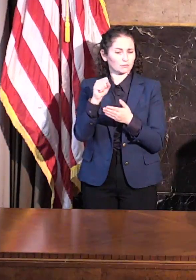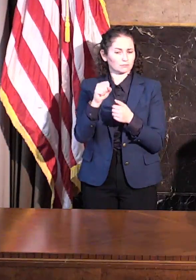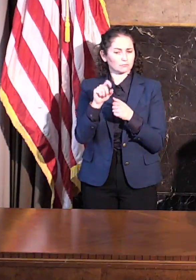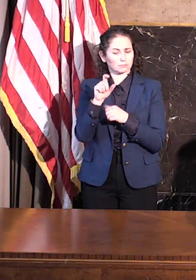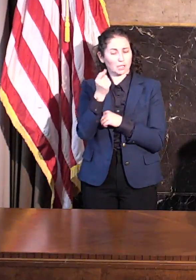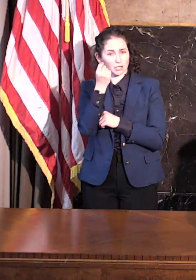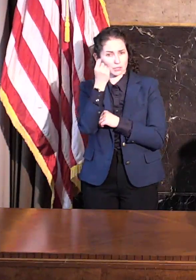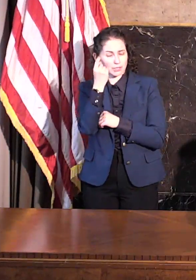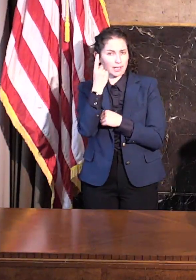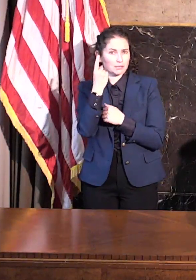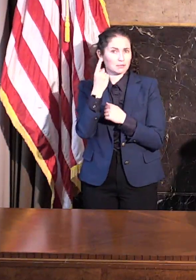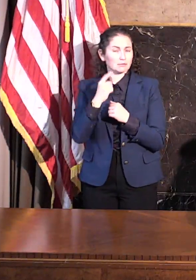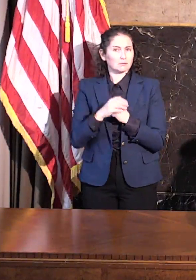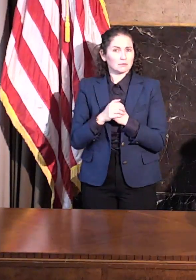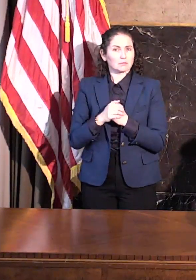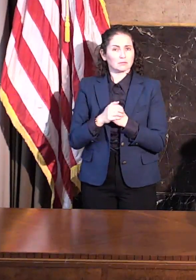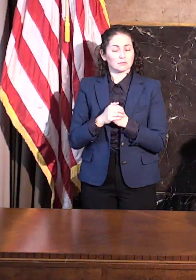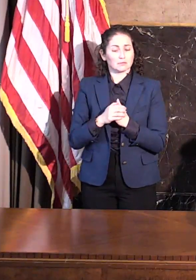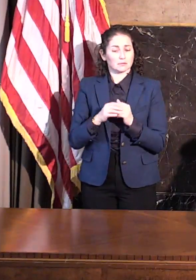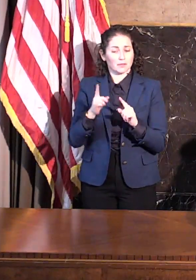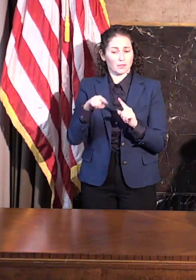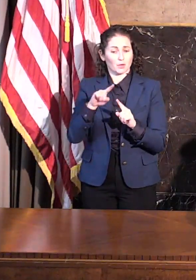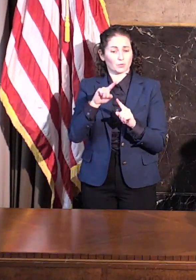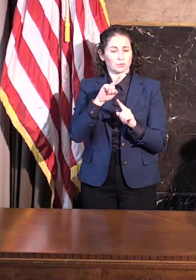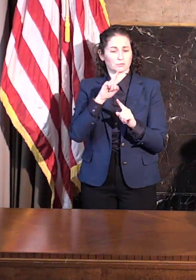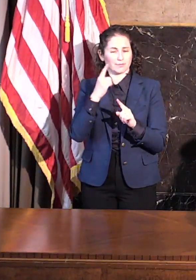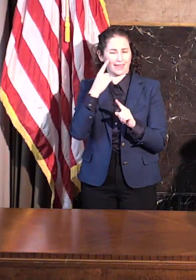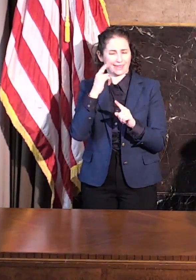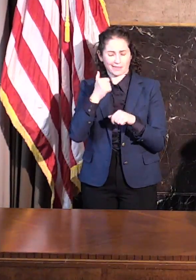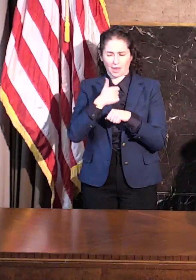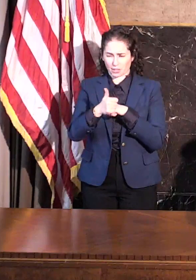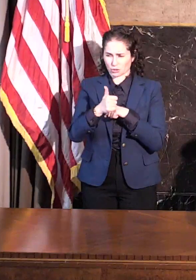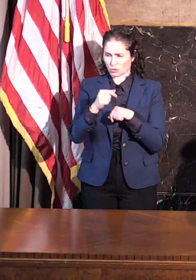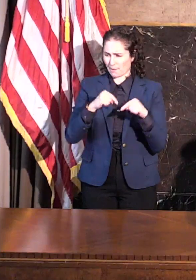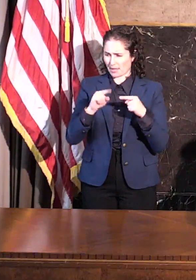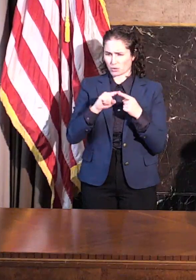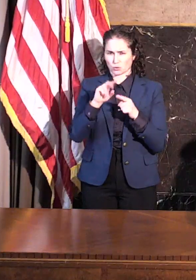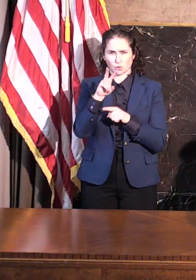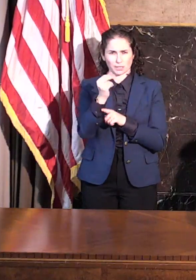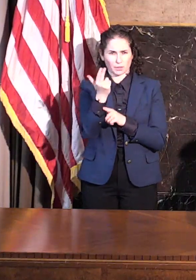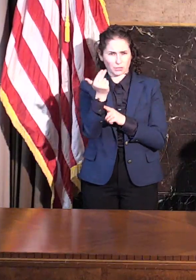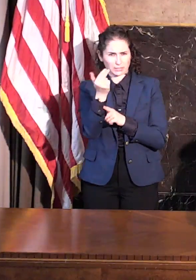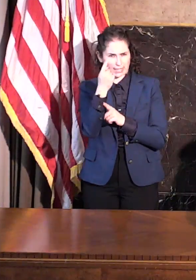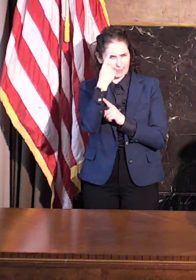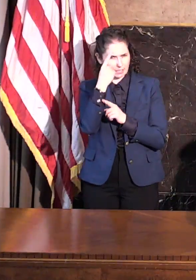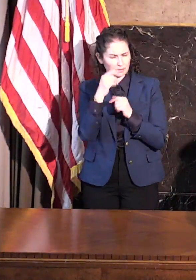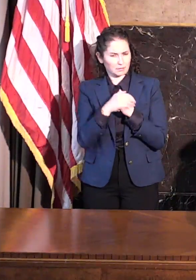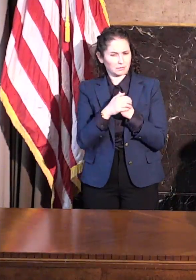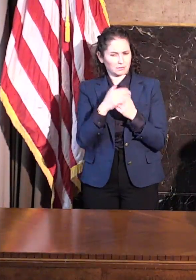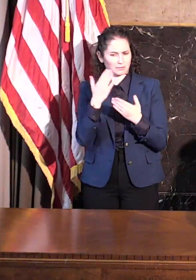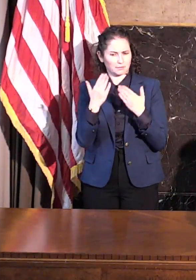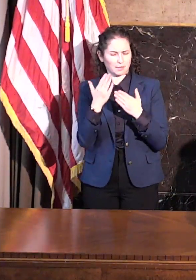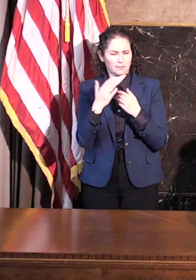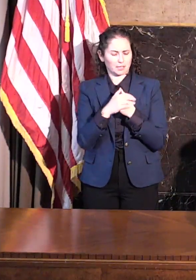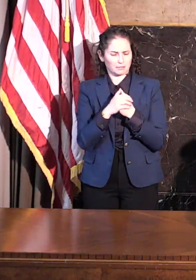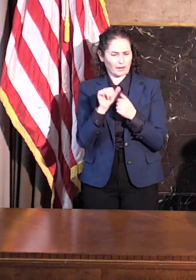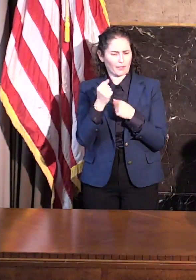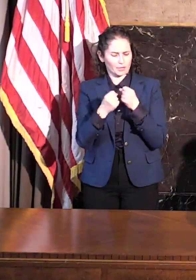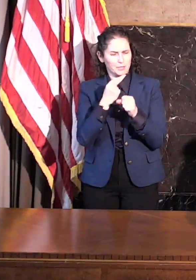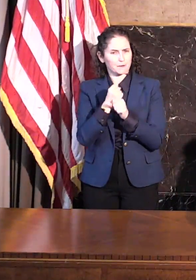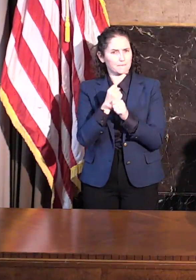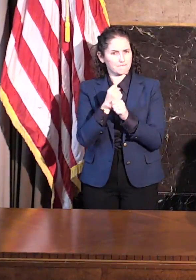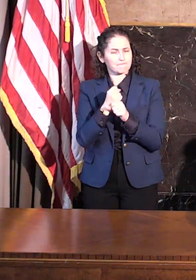mishandled things in that report? Yeah, well, first of all, it's a great question. I have read the report,